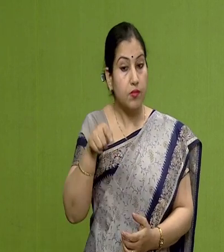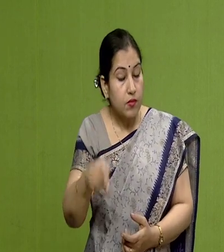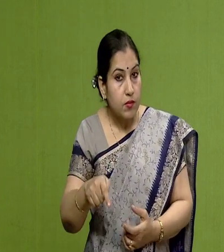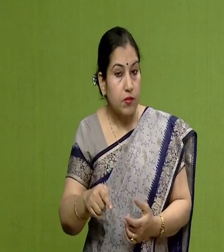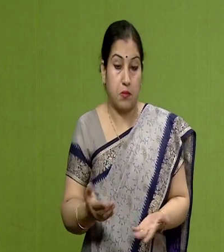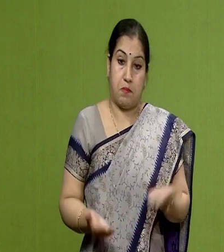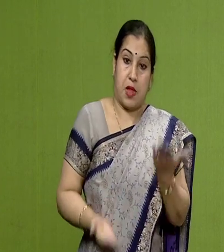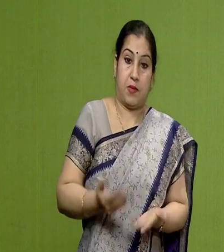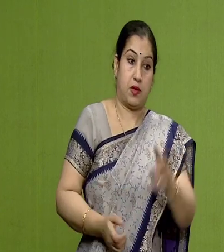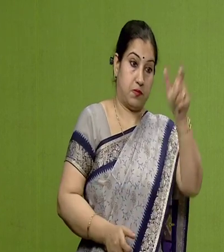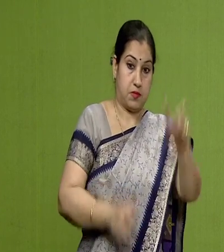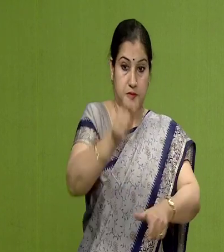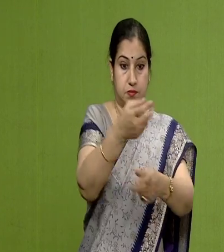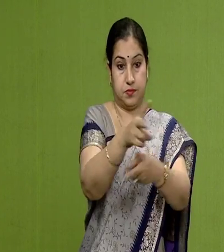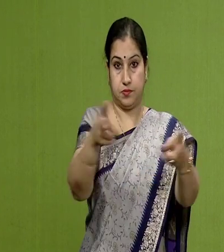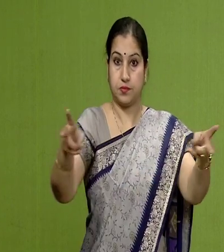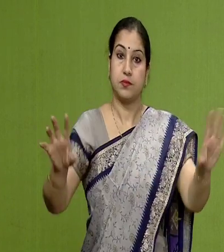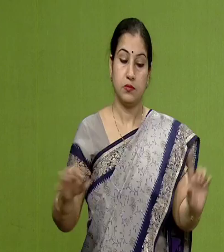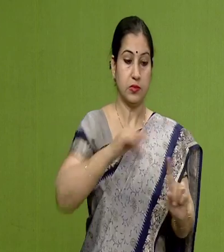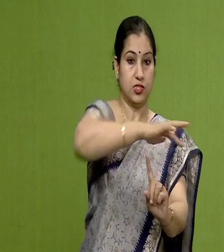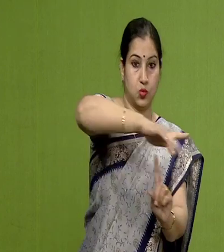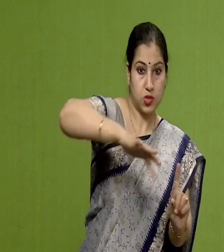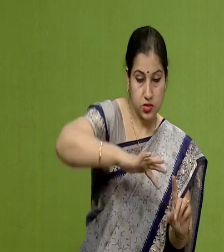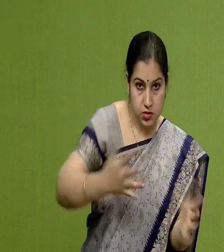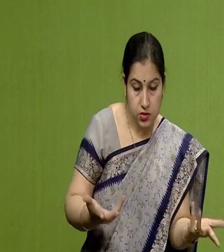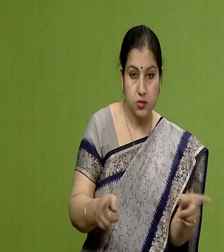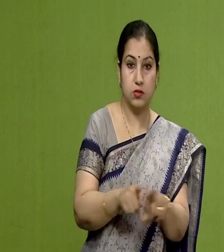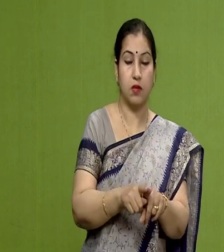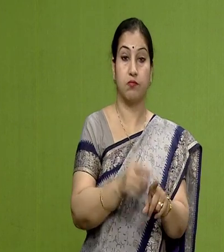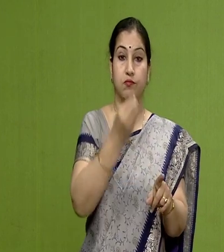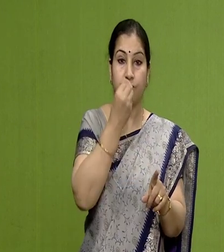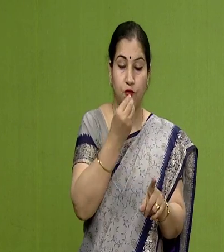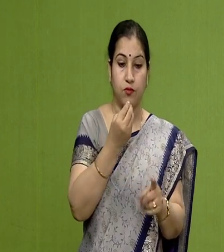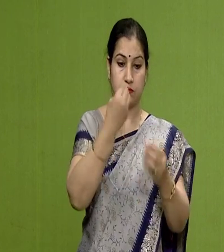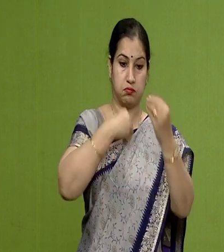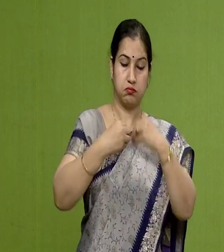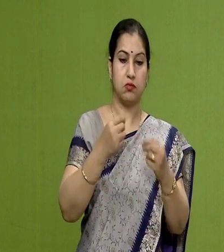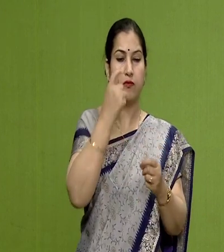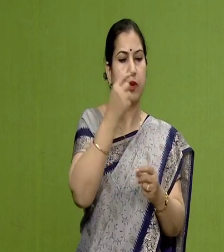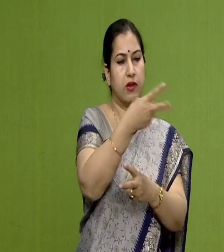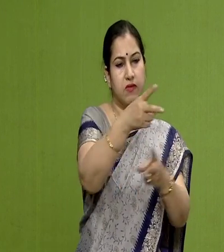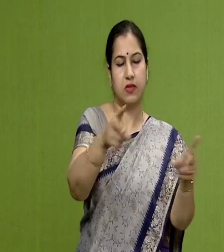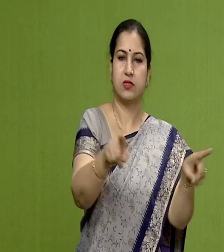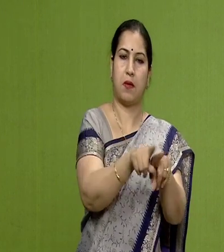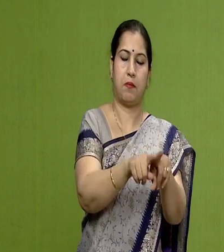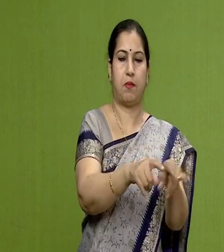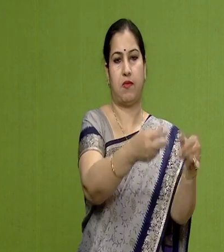It may vary according to the situation and woman to woman.